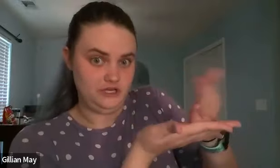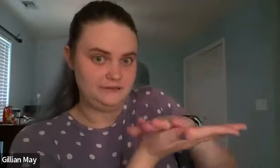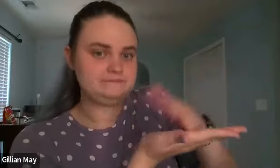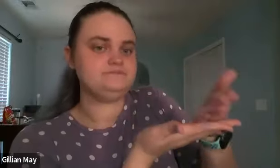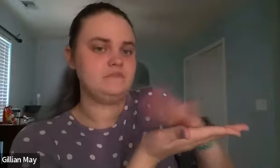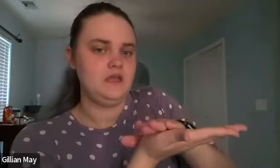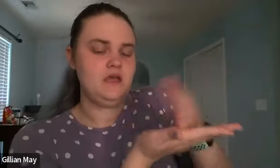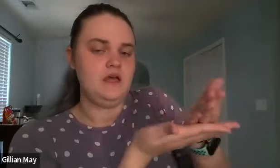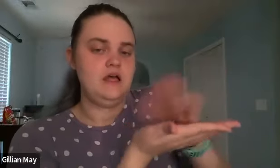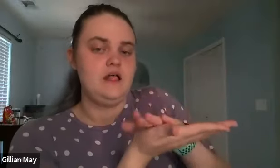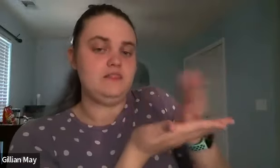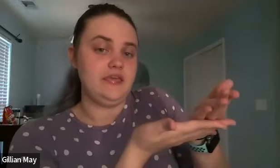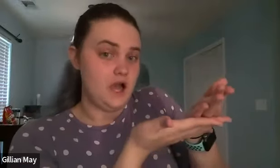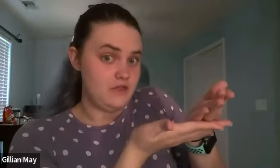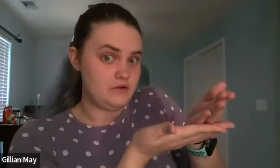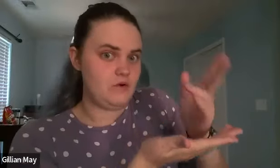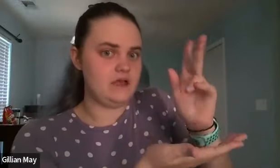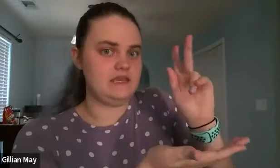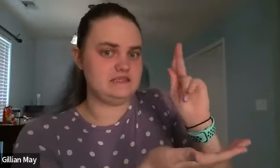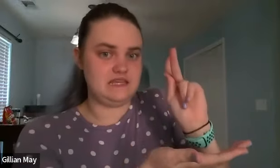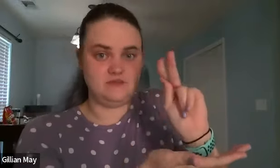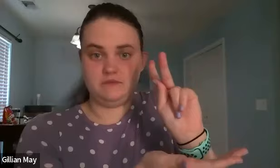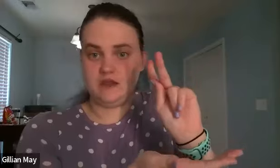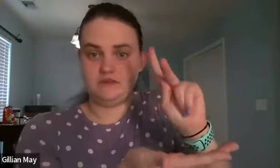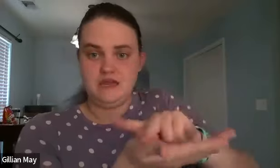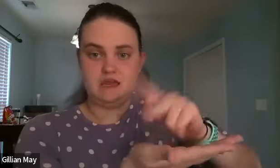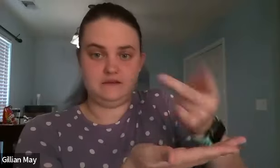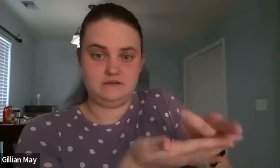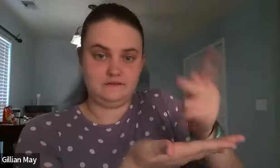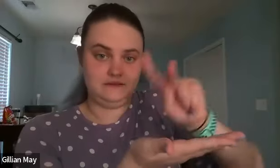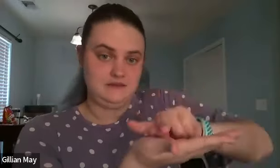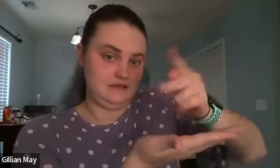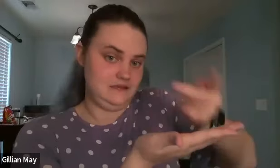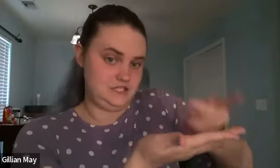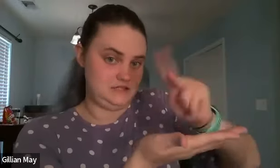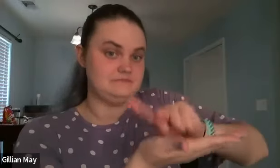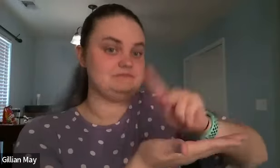cooking. The other one is the same thing, but now with a K, kitchen.